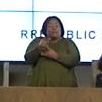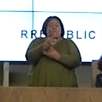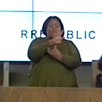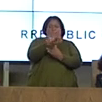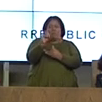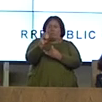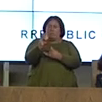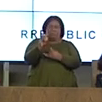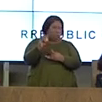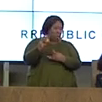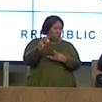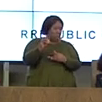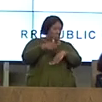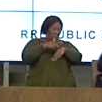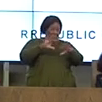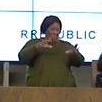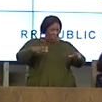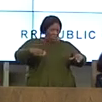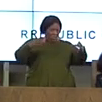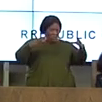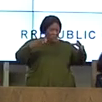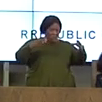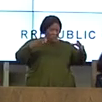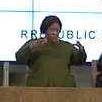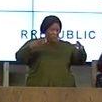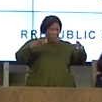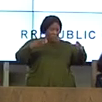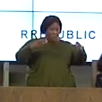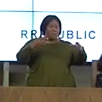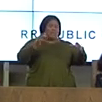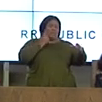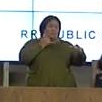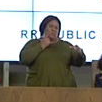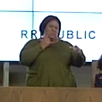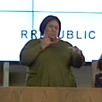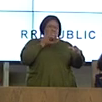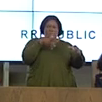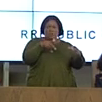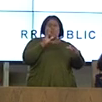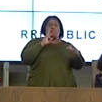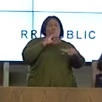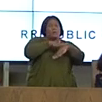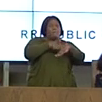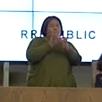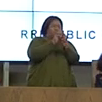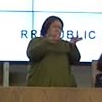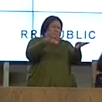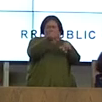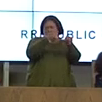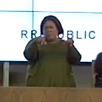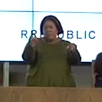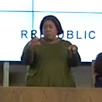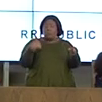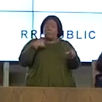next 3 or 4 days to have rolled out water to everybody. However, in discussions that I will